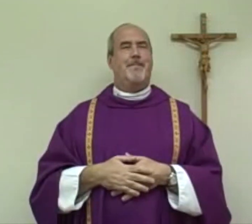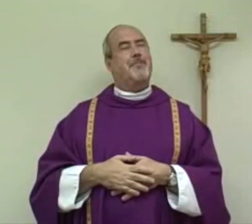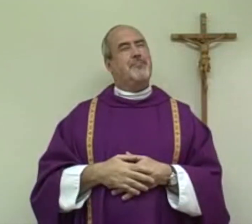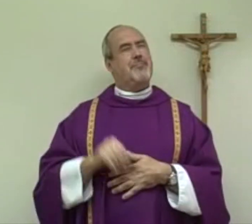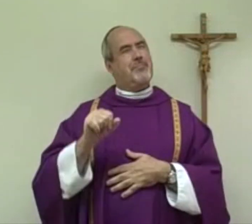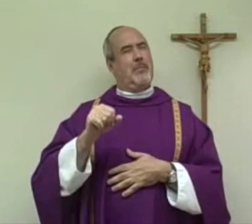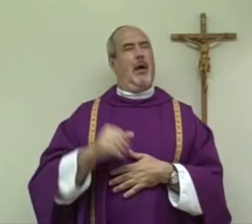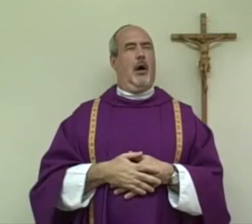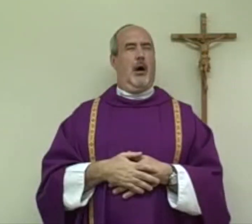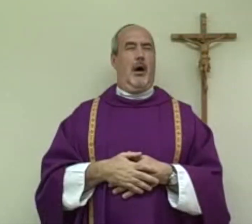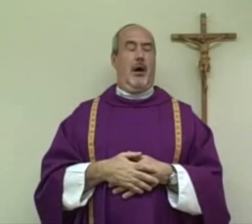That's the same thing.